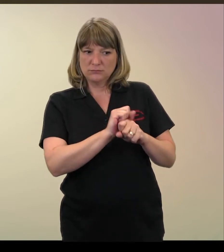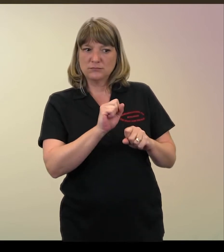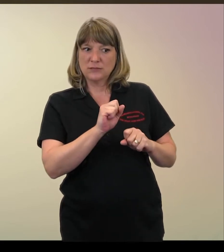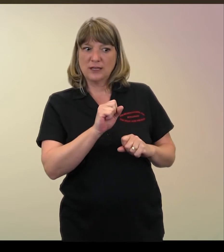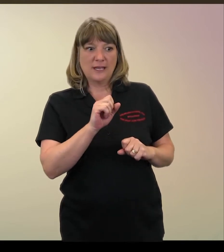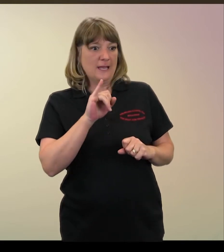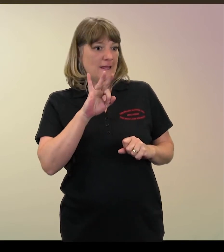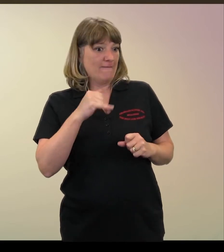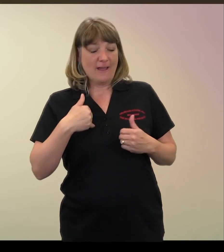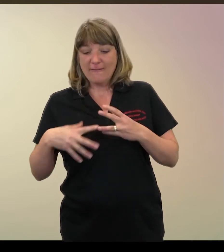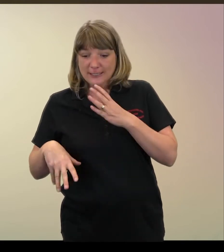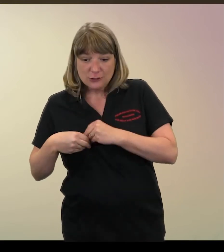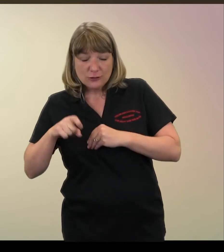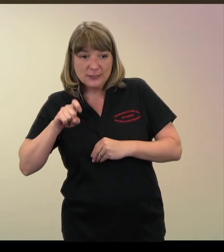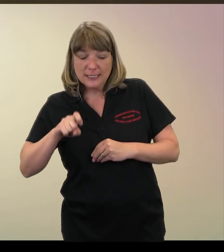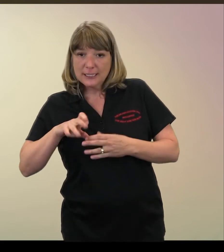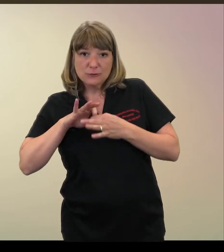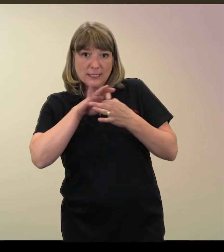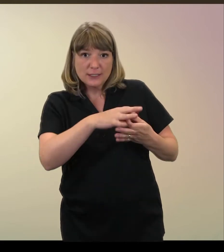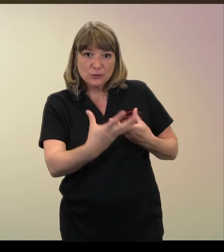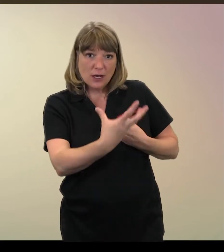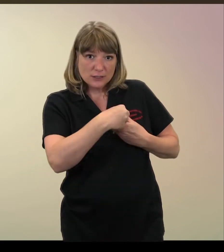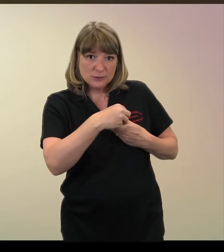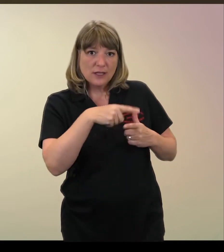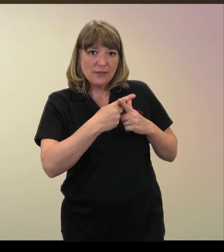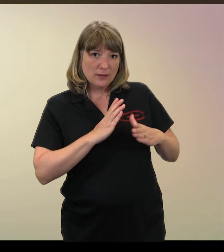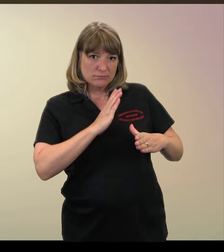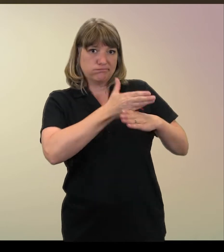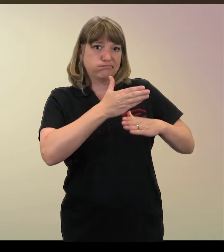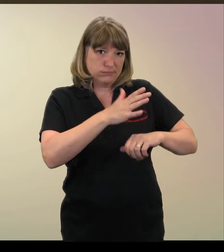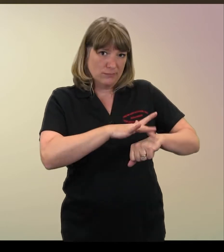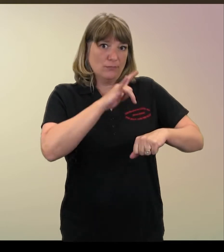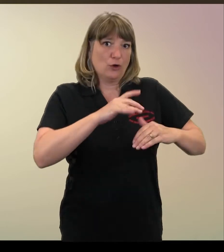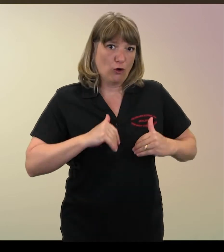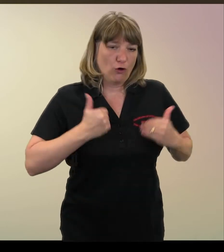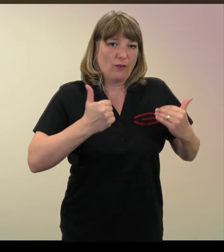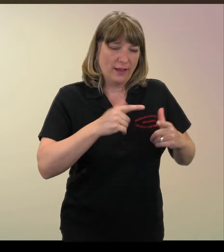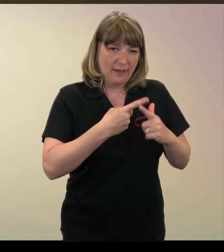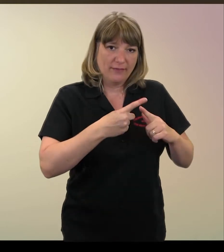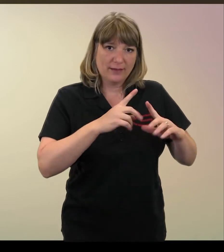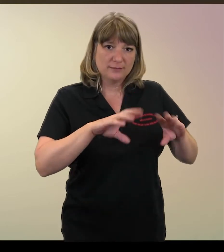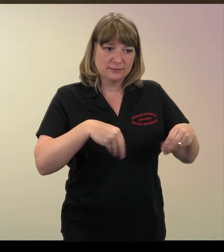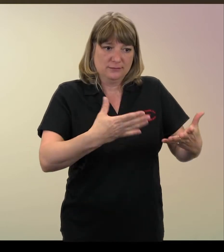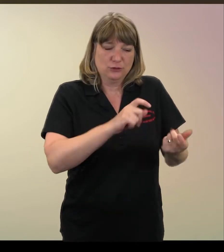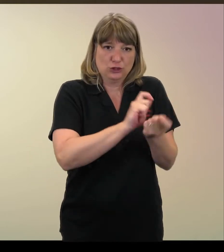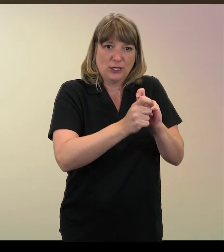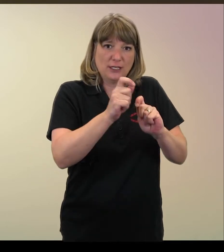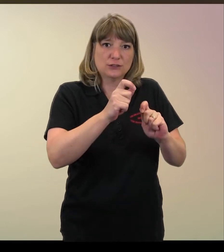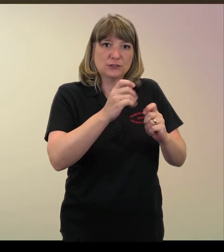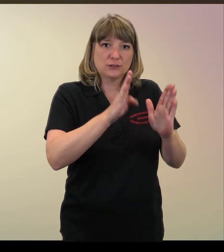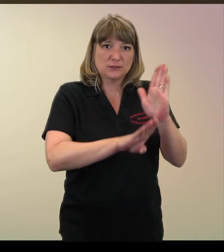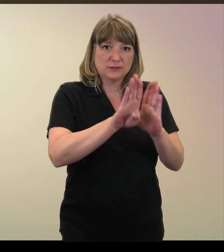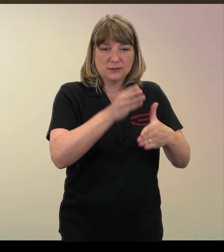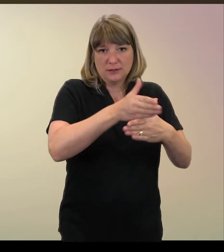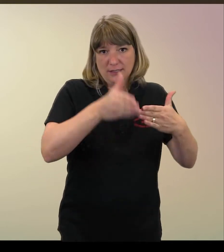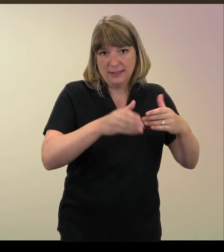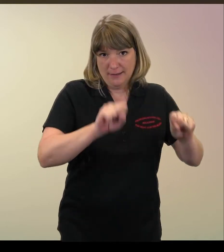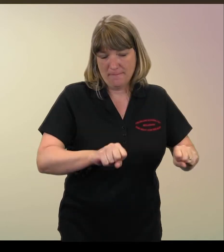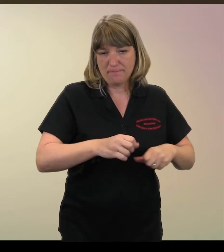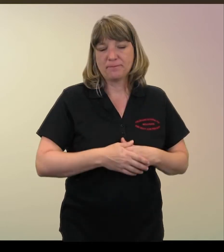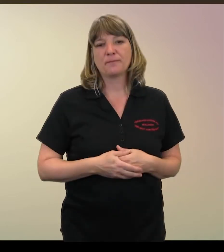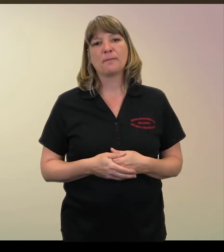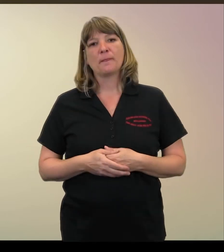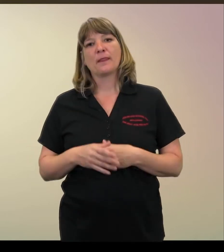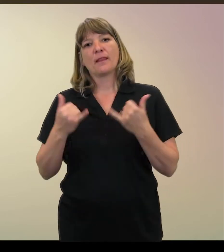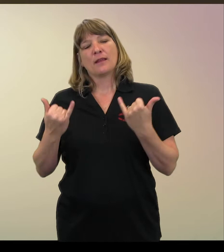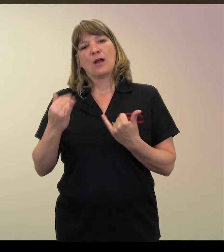can make sure that if they have additional needs that are related to autism, that we can intervene early and change those developmental outcomes. So